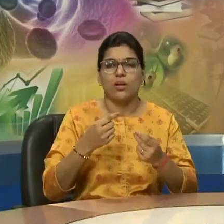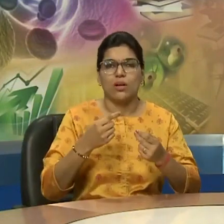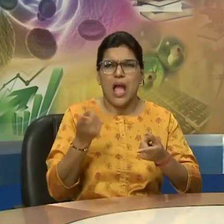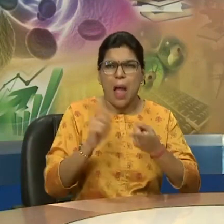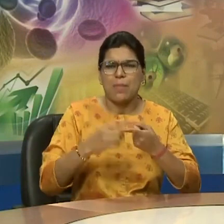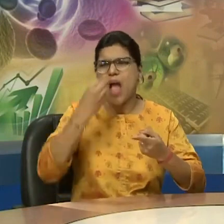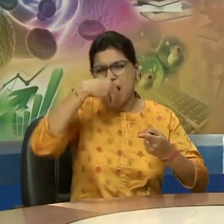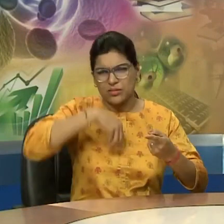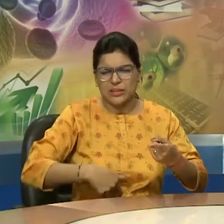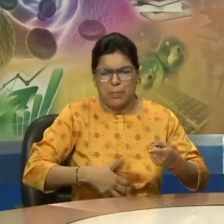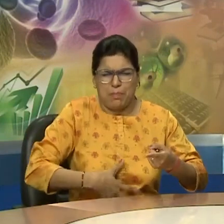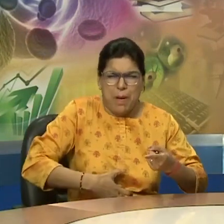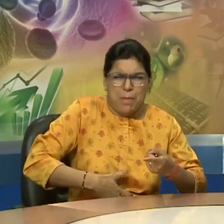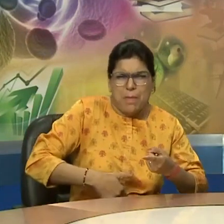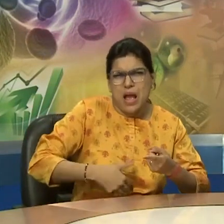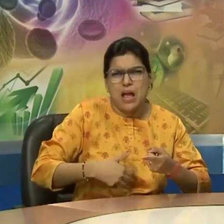fight inflammation,